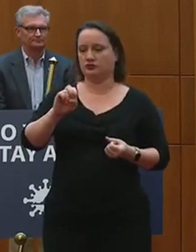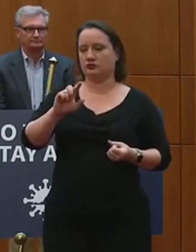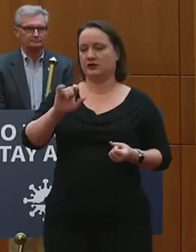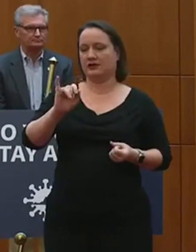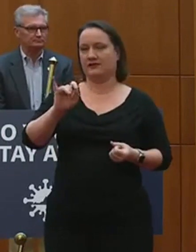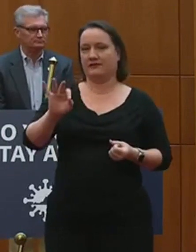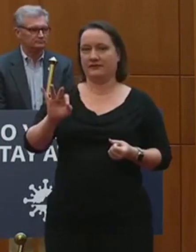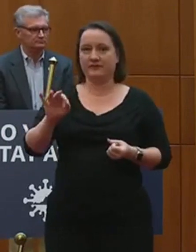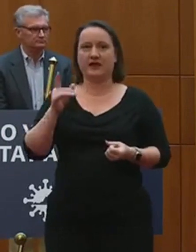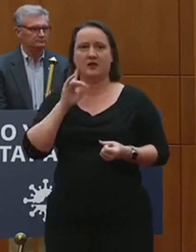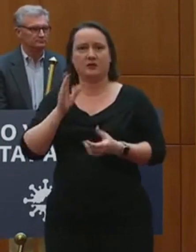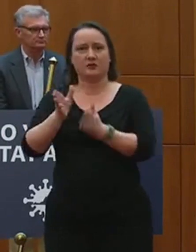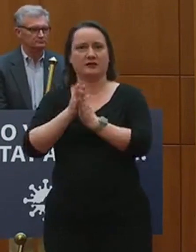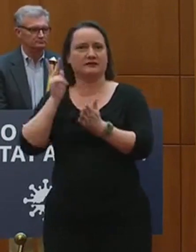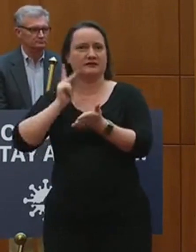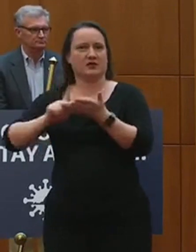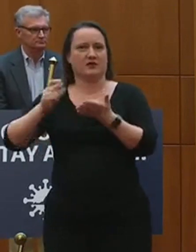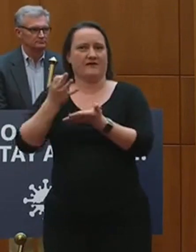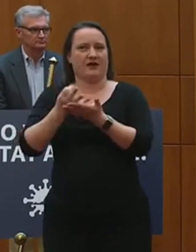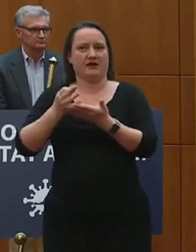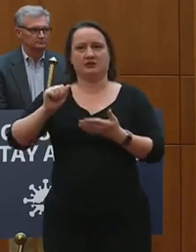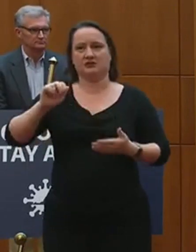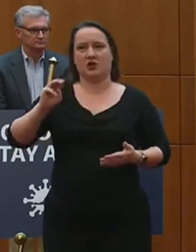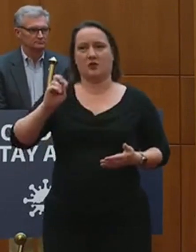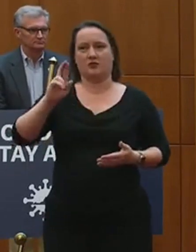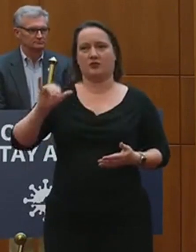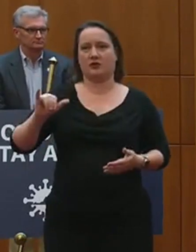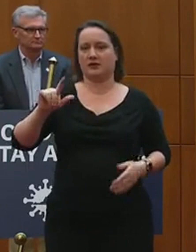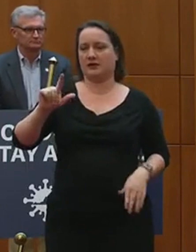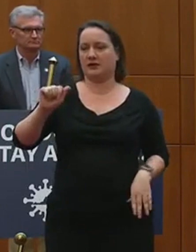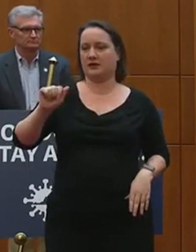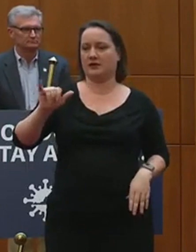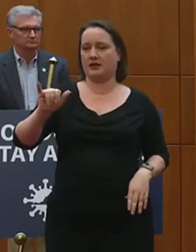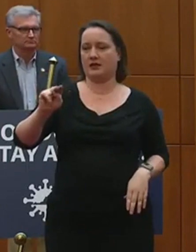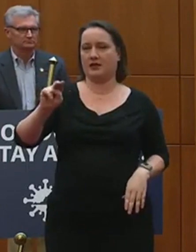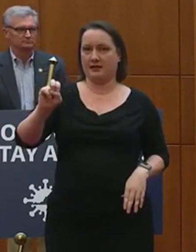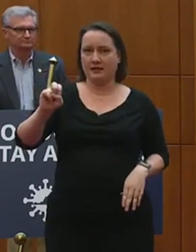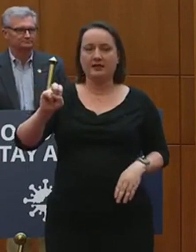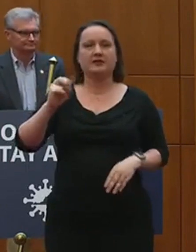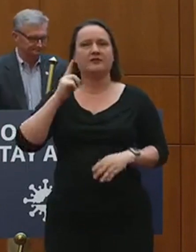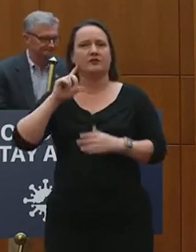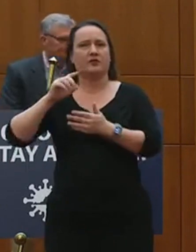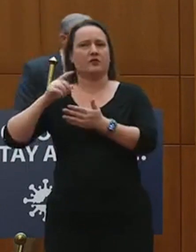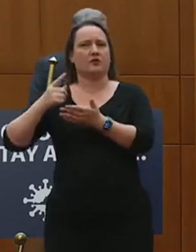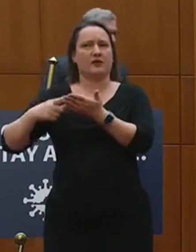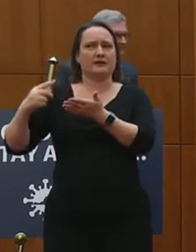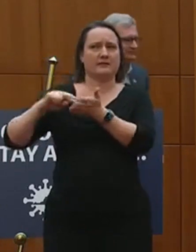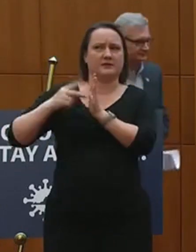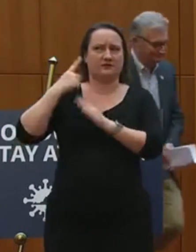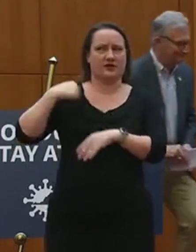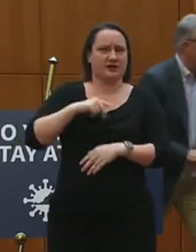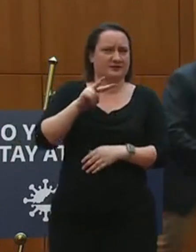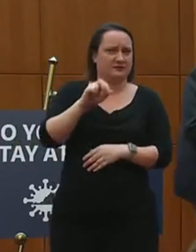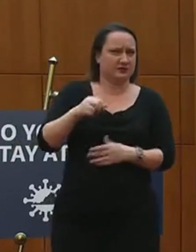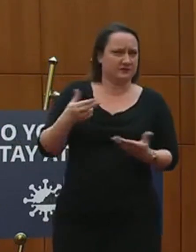Finance, Aubrey Lane, to give you an update on what this may mean for us in Virginia. Secretary Lane, thank you.